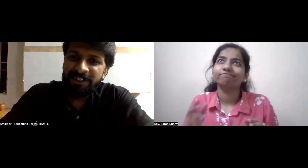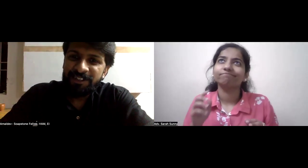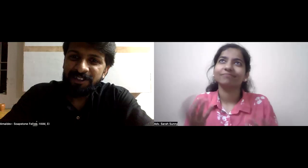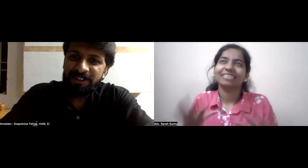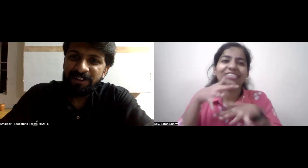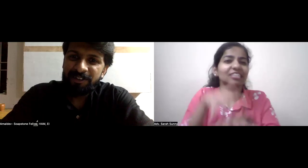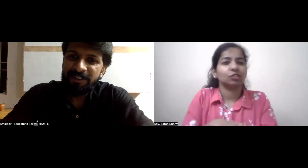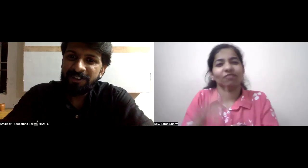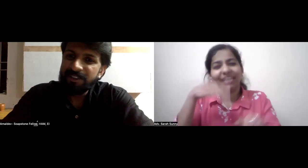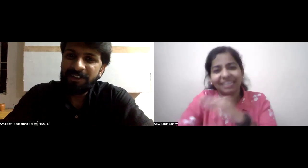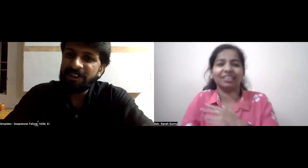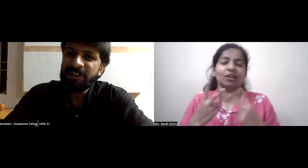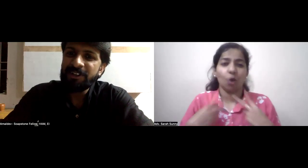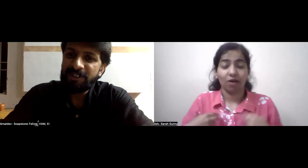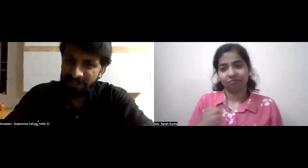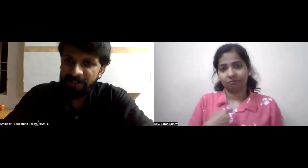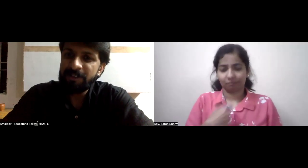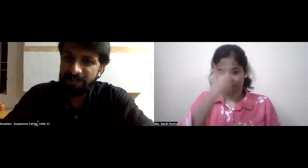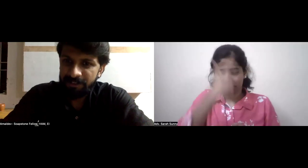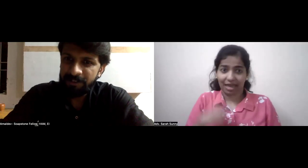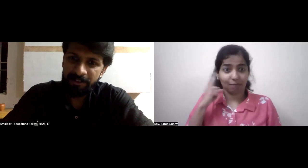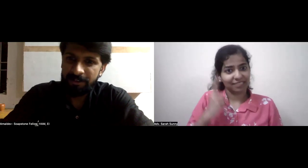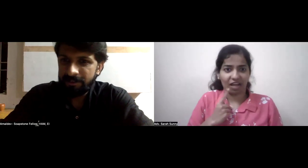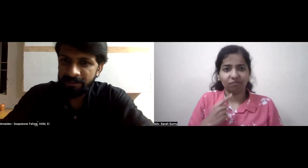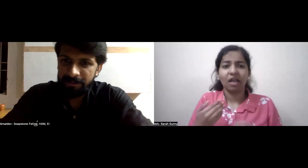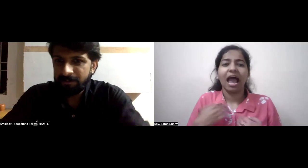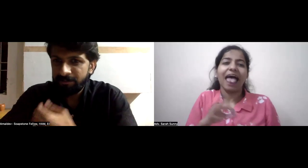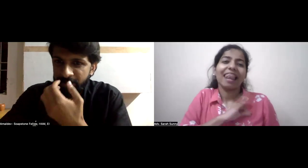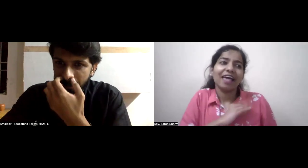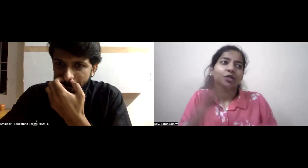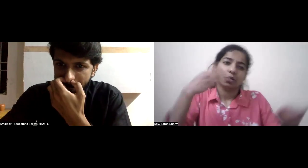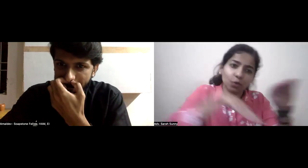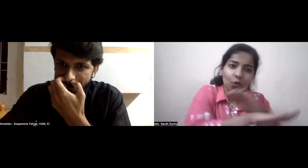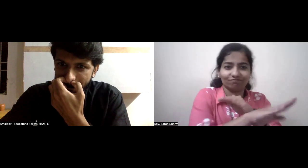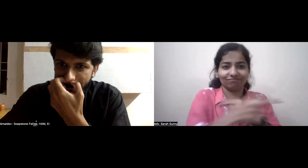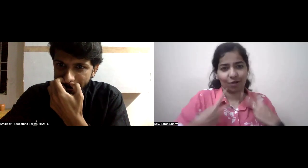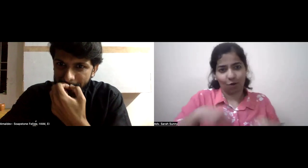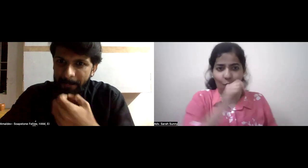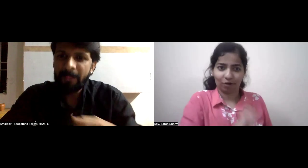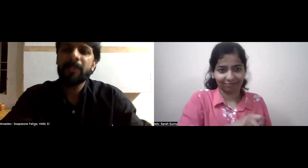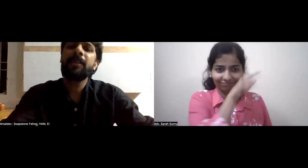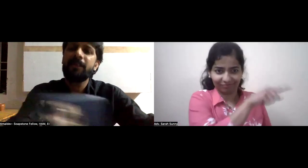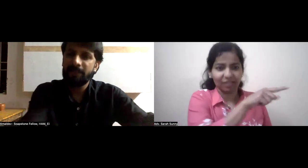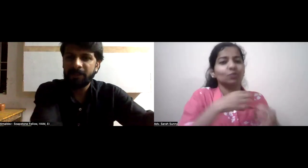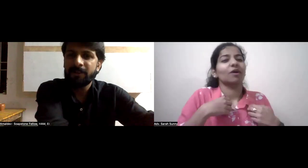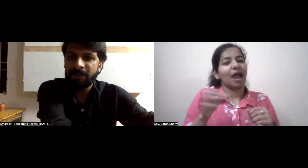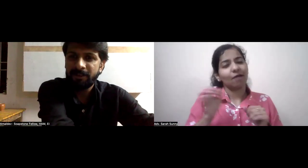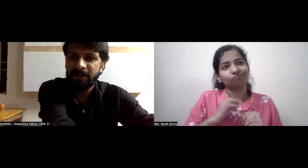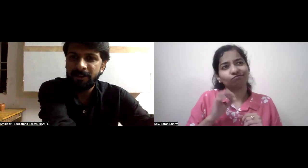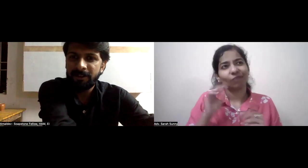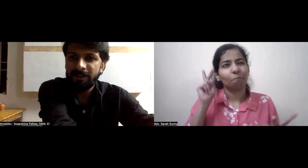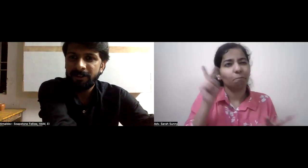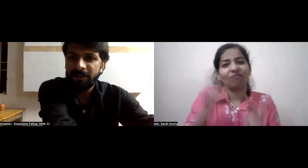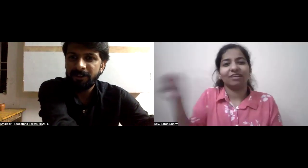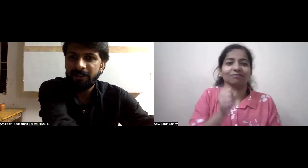How do you see the way forward as far as technology is concerned? So Sarah says, well, you know, yeah, I mean, I like